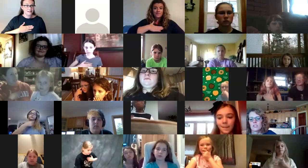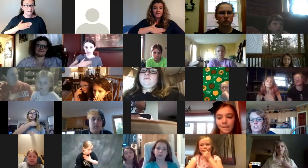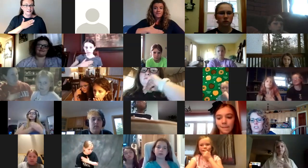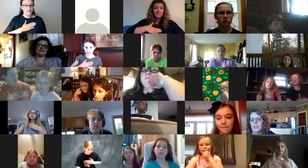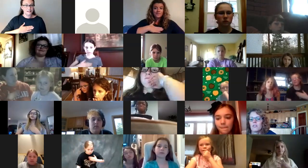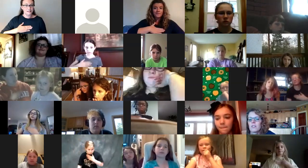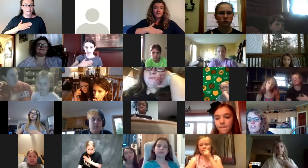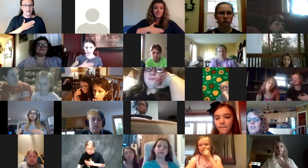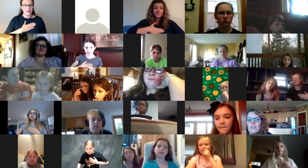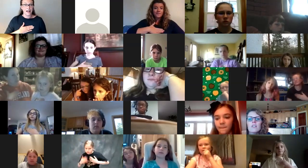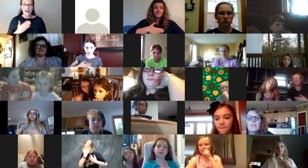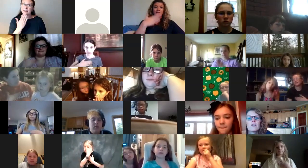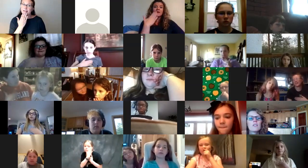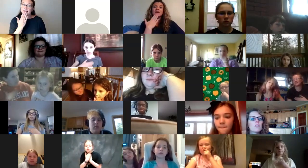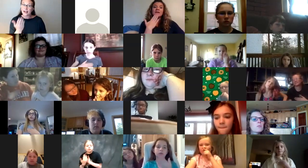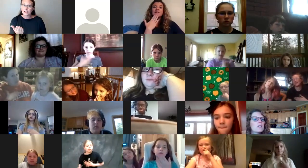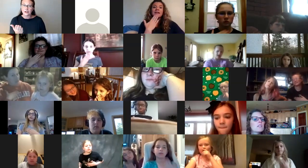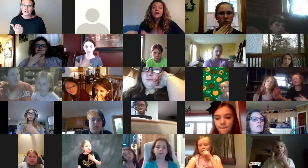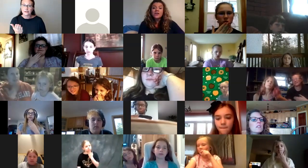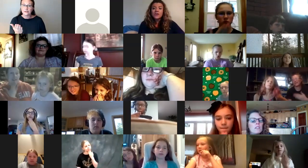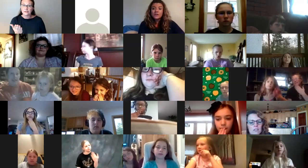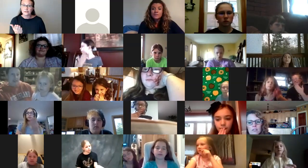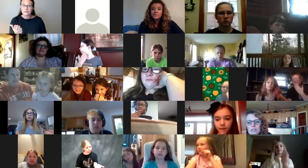Please. And thank you.